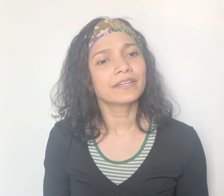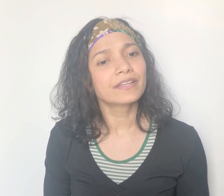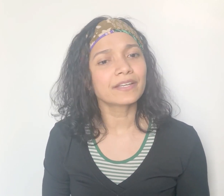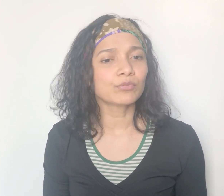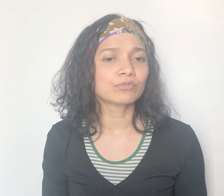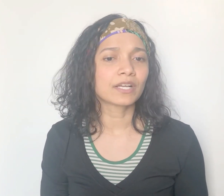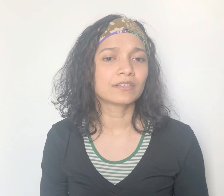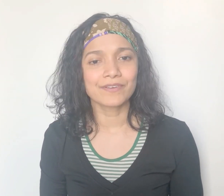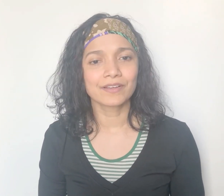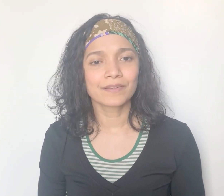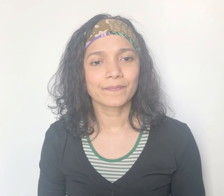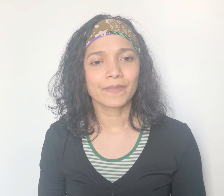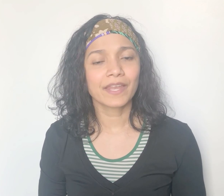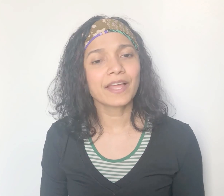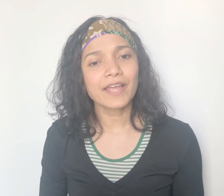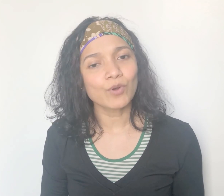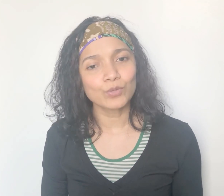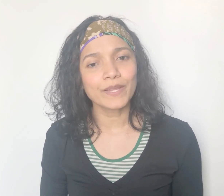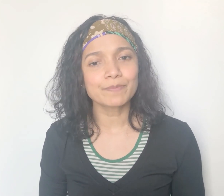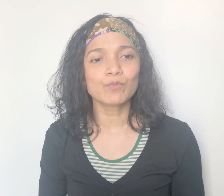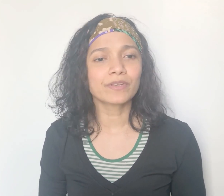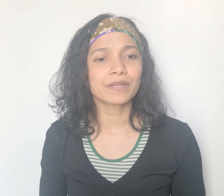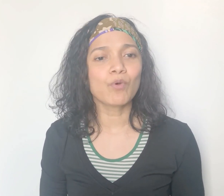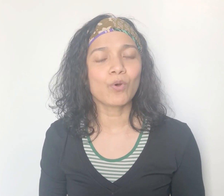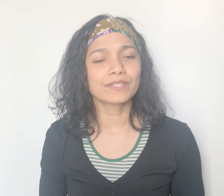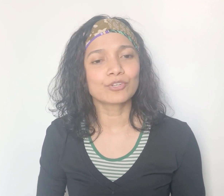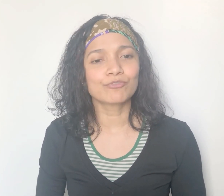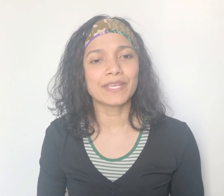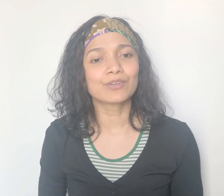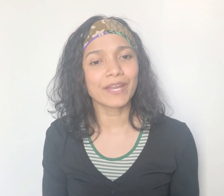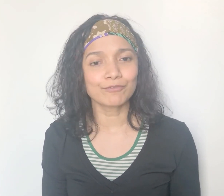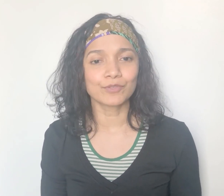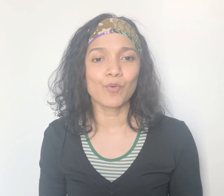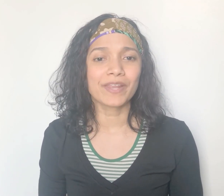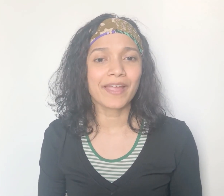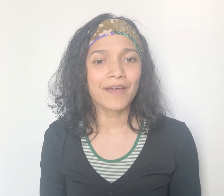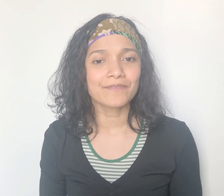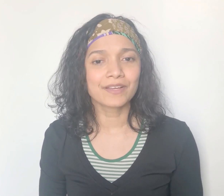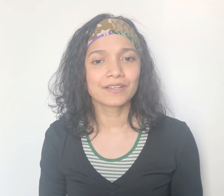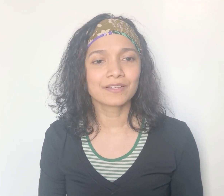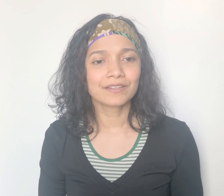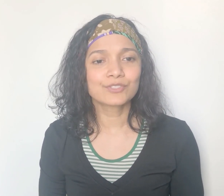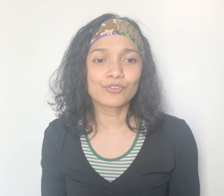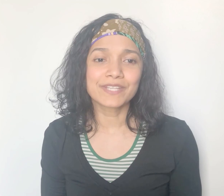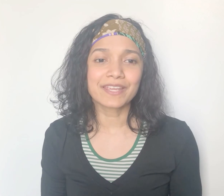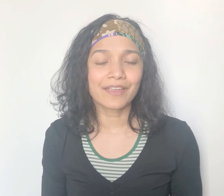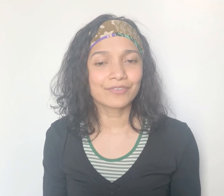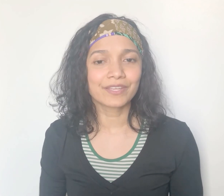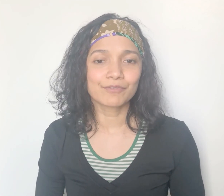regret avutunna. And that I've always been wanting more instead of being grateful for what I have. Instead of taking everything for